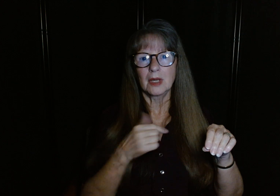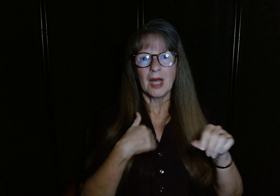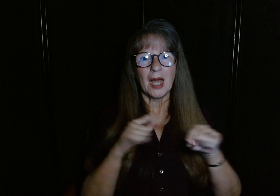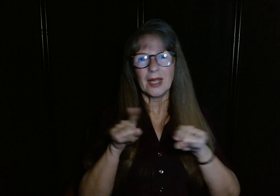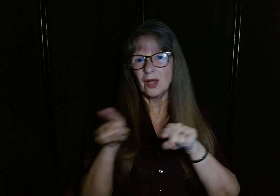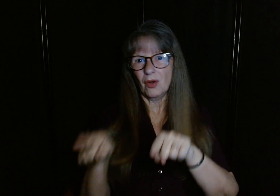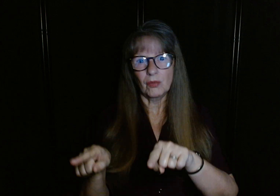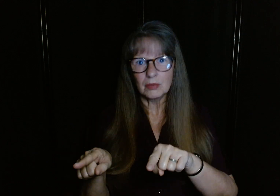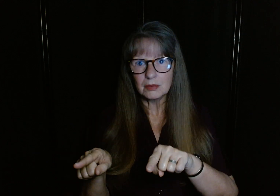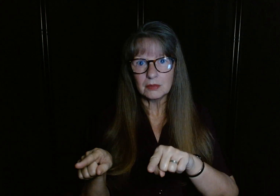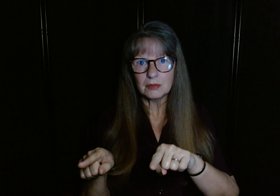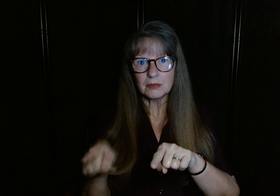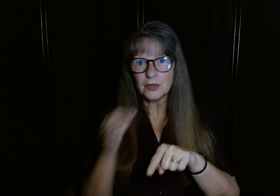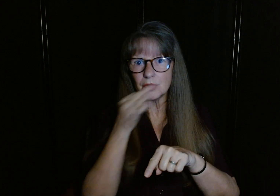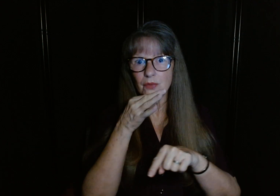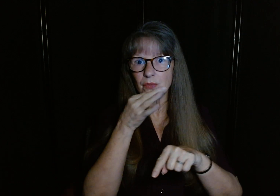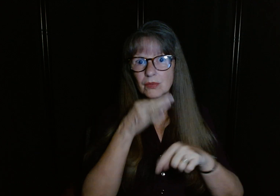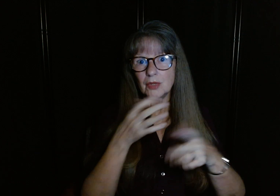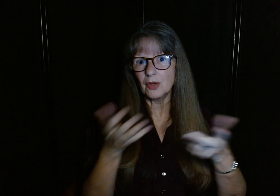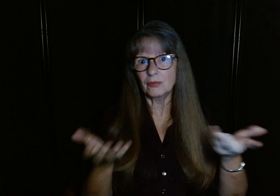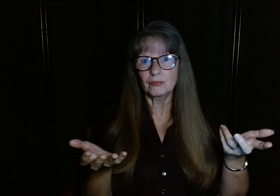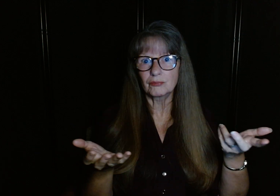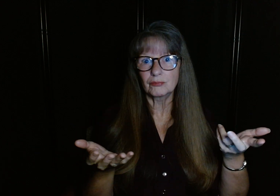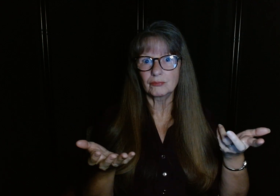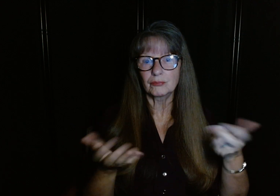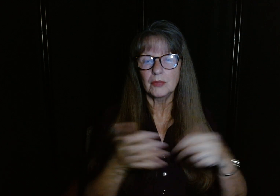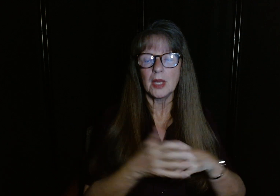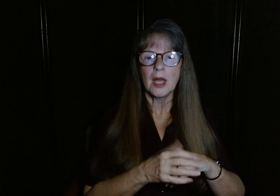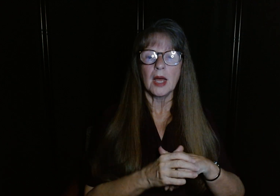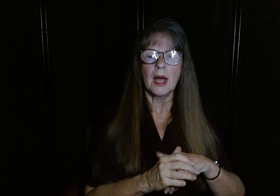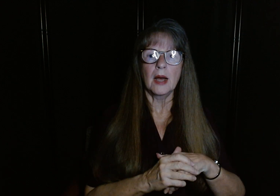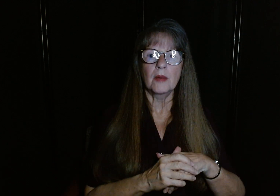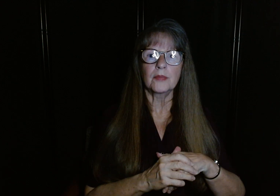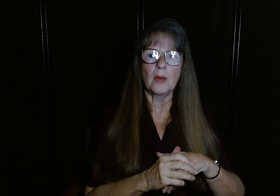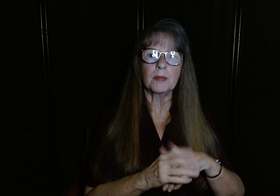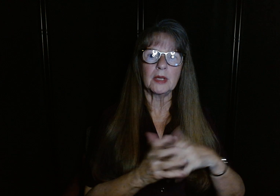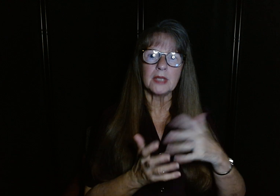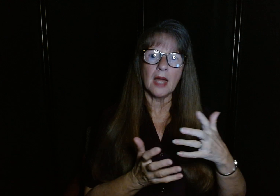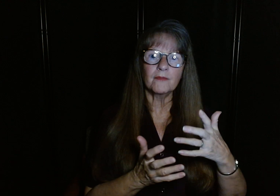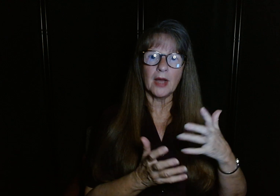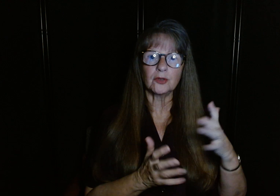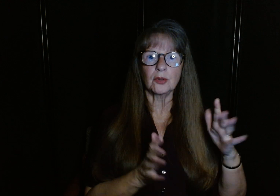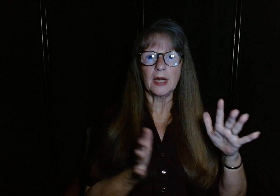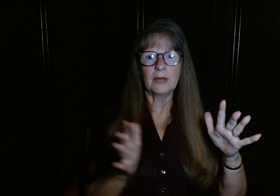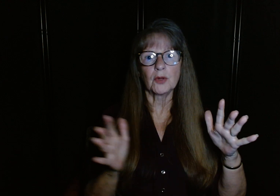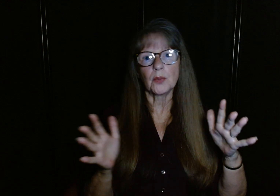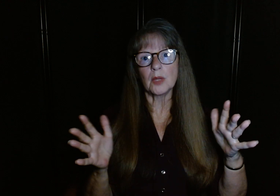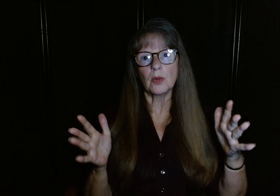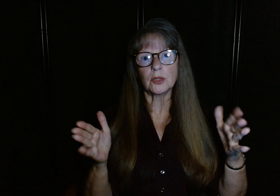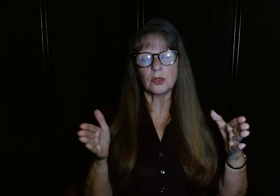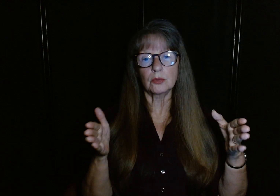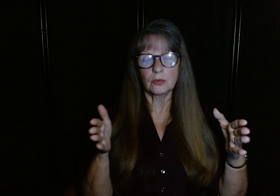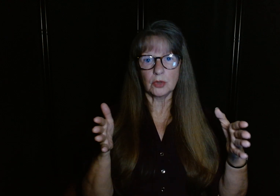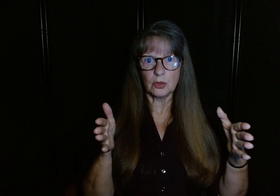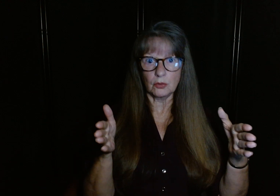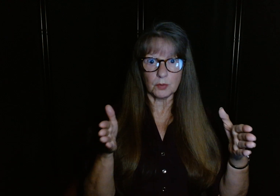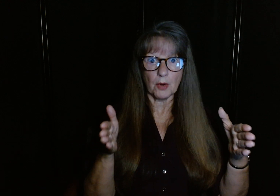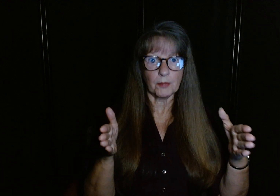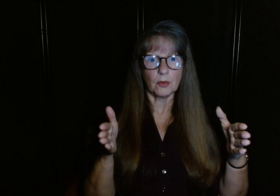I go soon. You know, that would be a time factor, and if you really want to use proper grammar